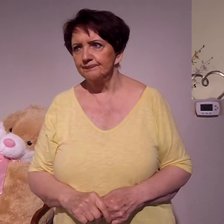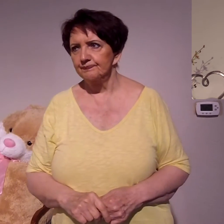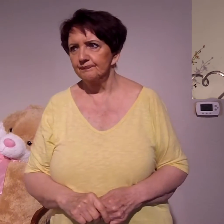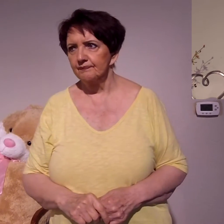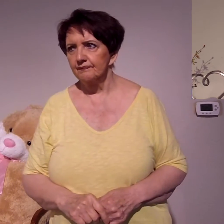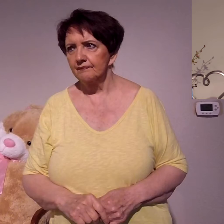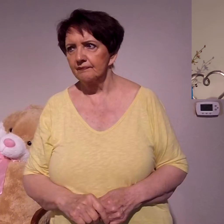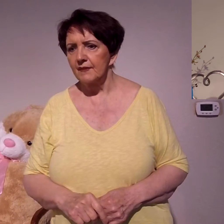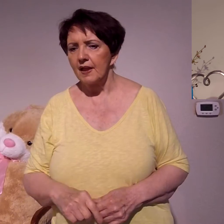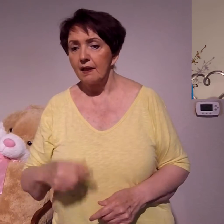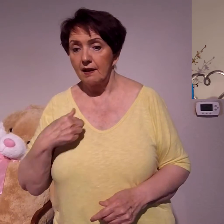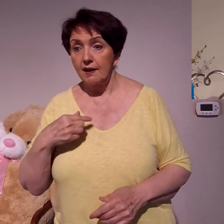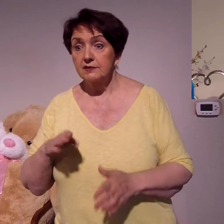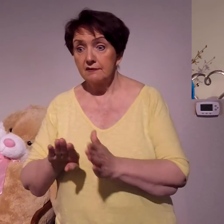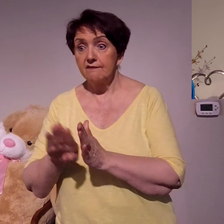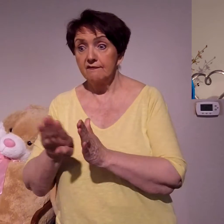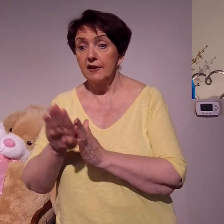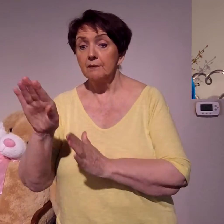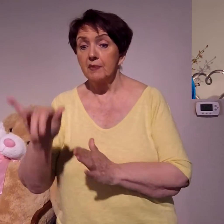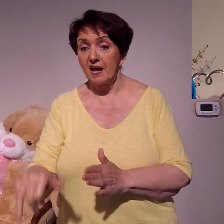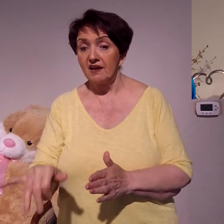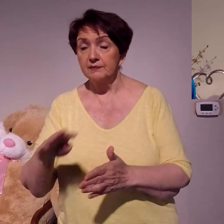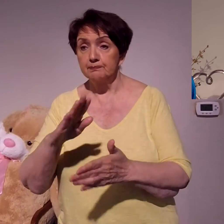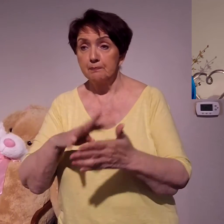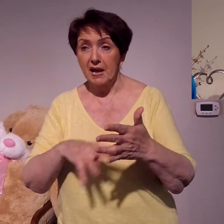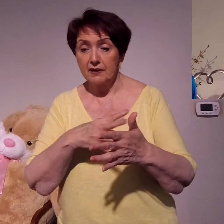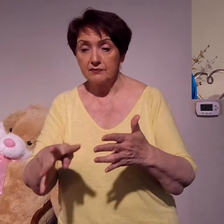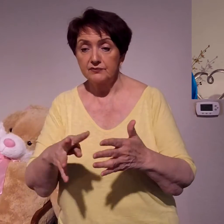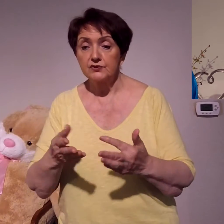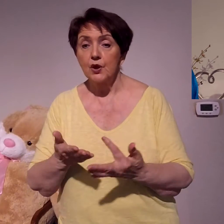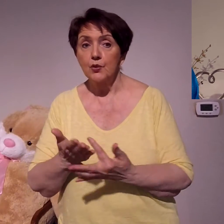I developed that in patterns through someone.